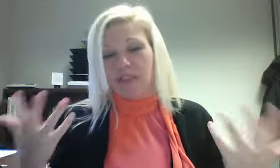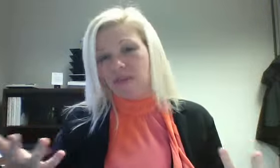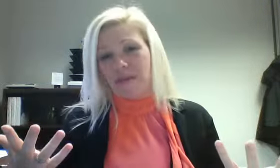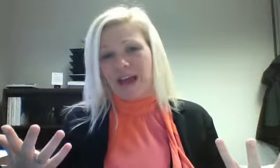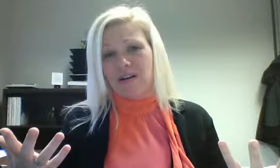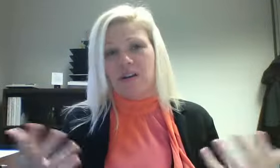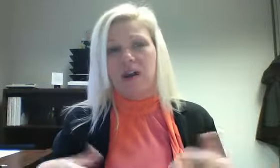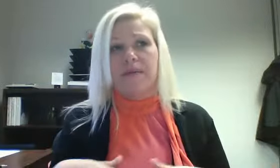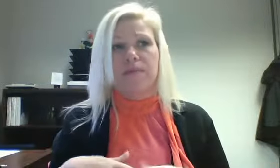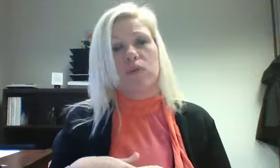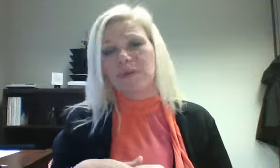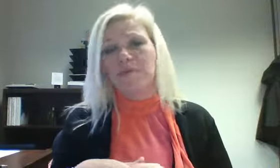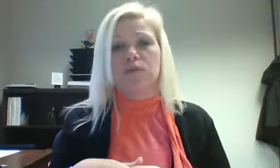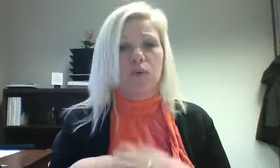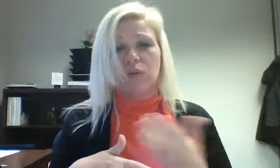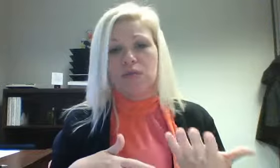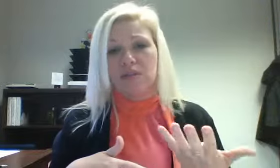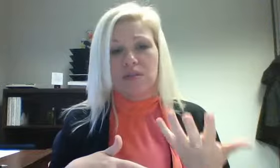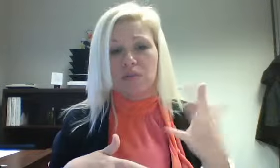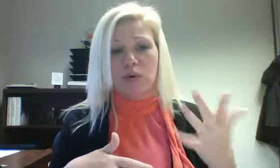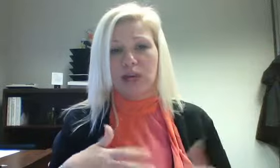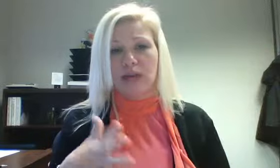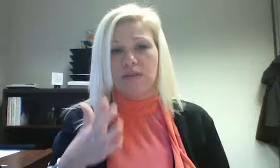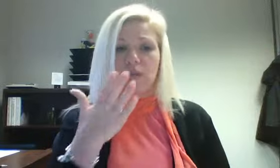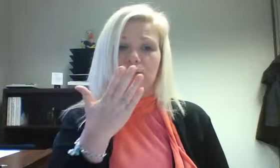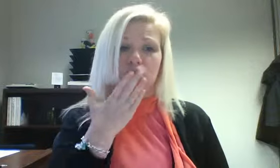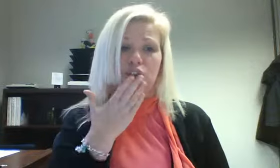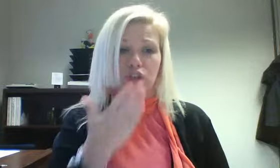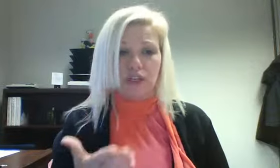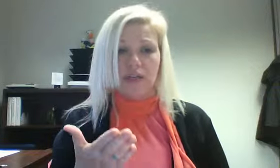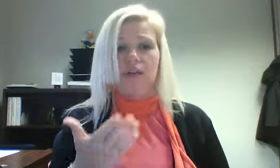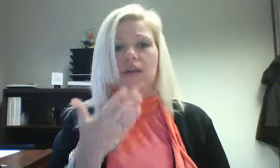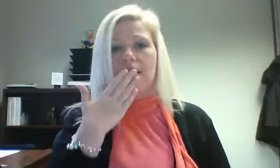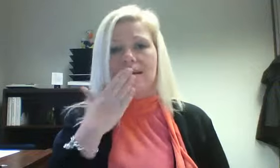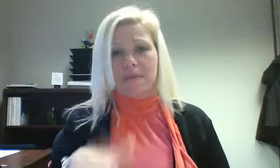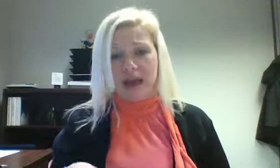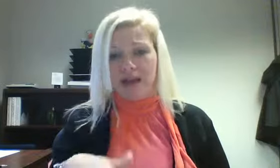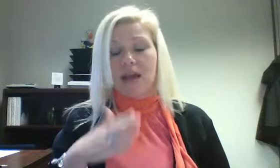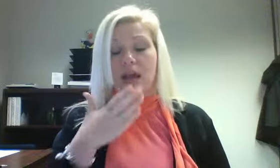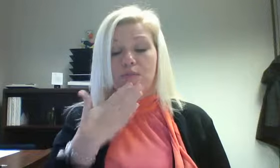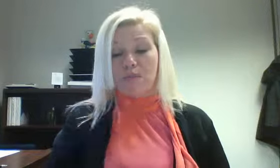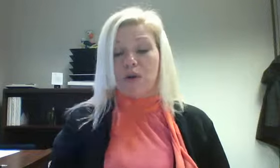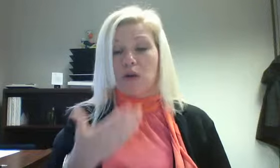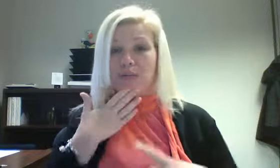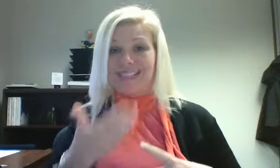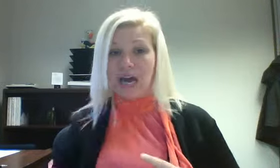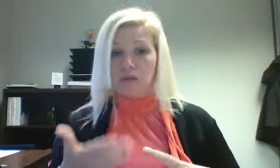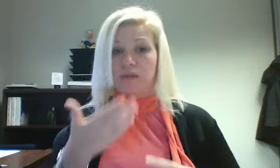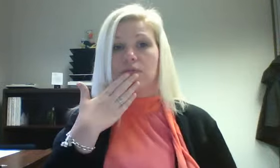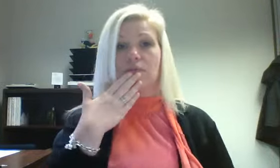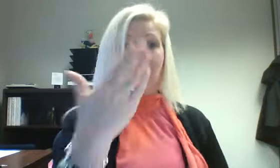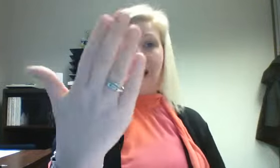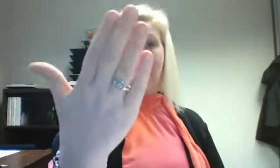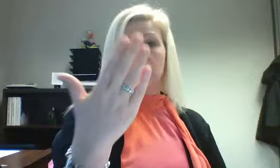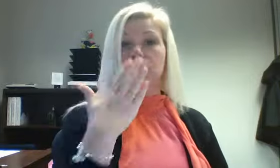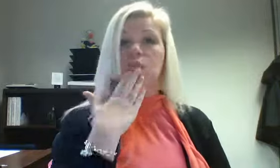doesn't matter. Most people don't use the supporting hand, so it's just good and bad. And remember, it goes down, so not out. So,